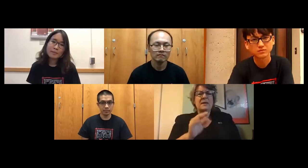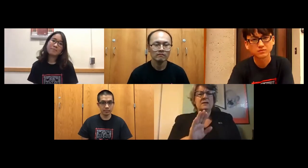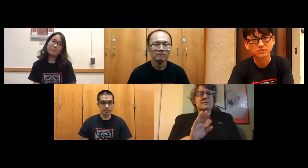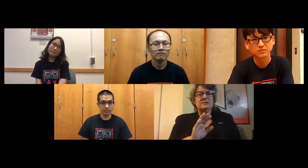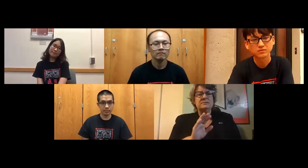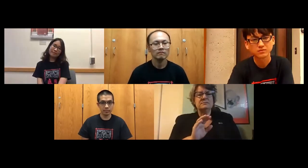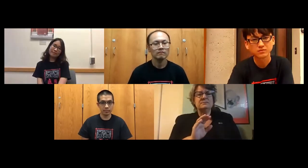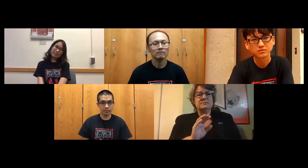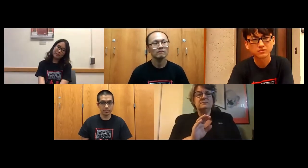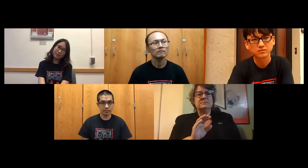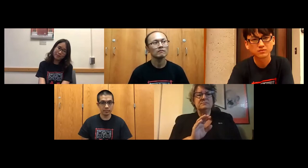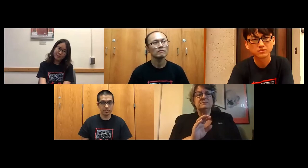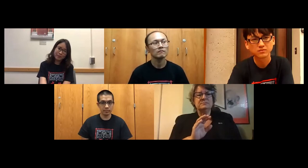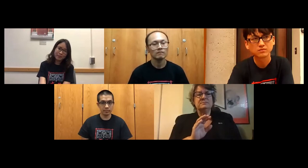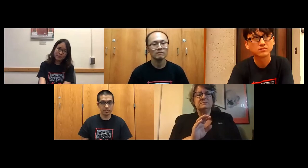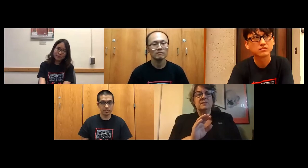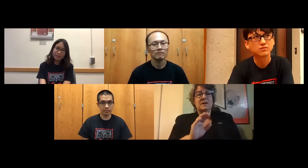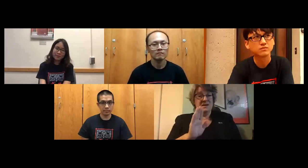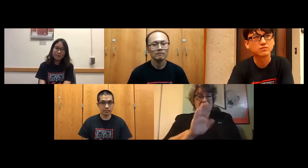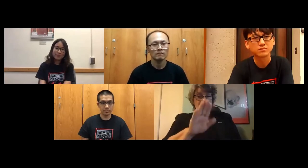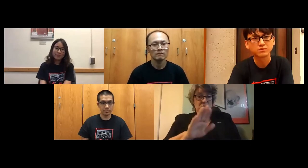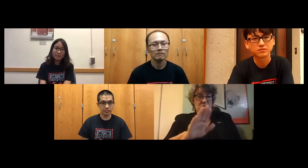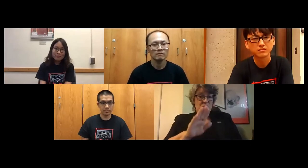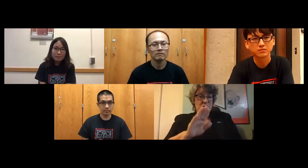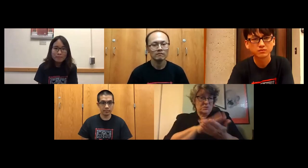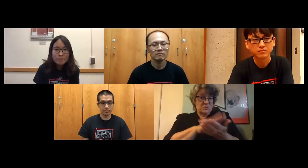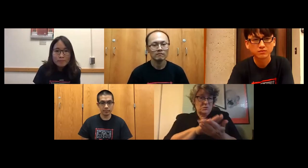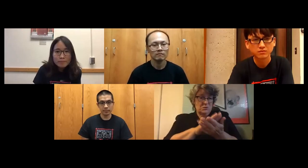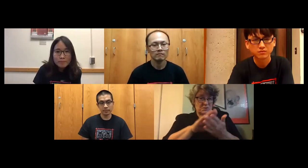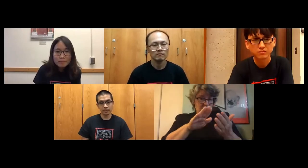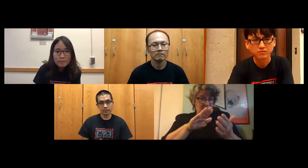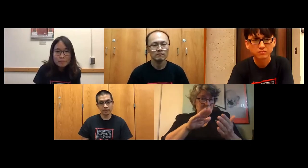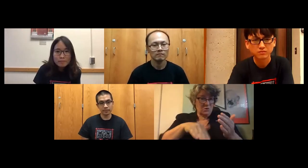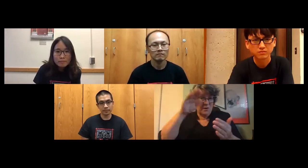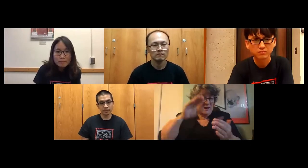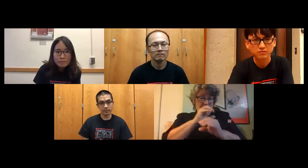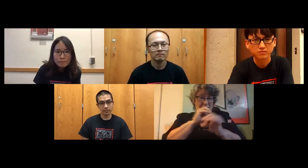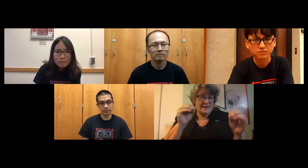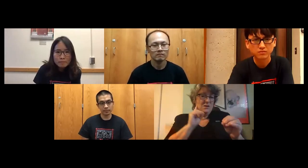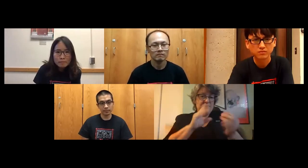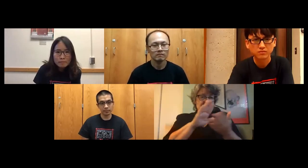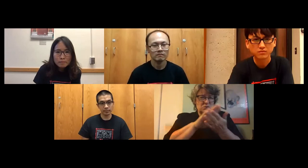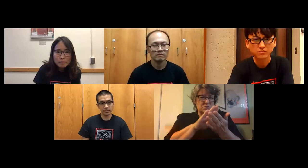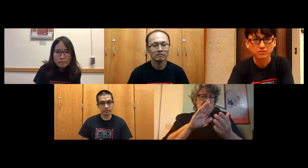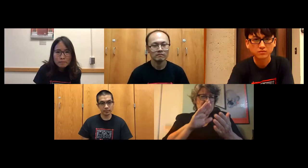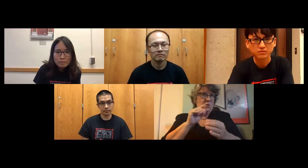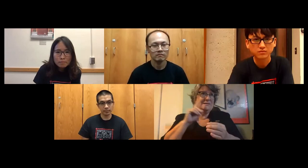again, exposure for the children. So your schools growing up had no